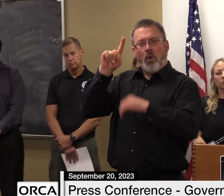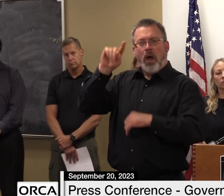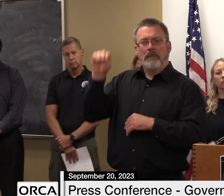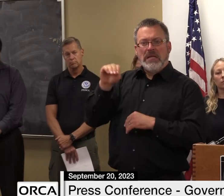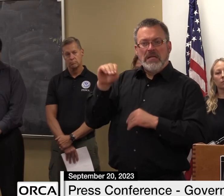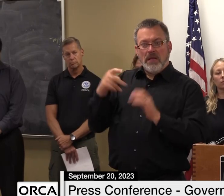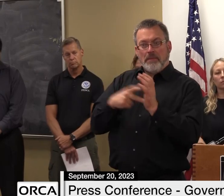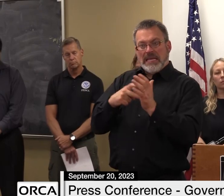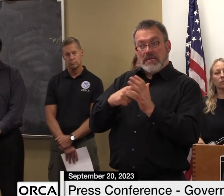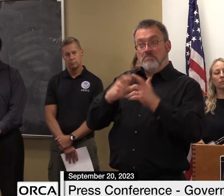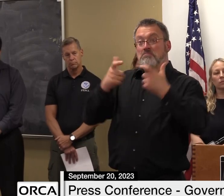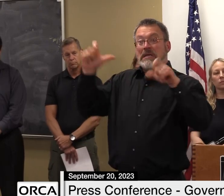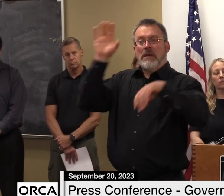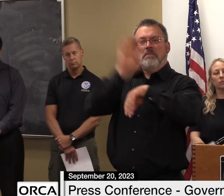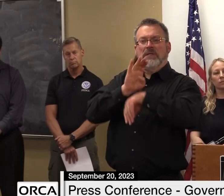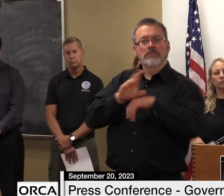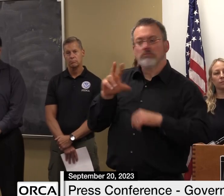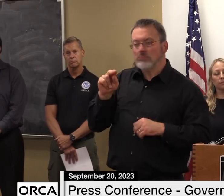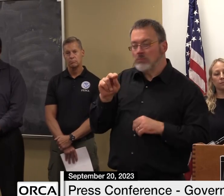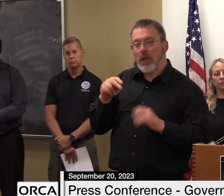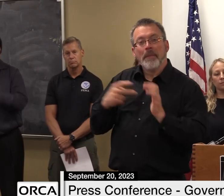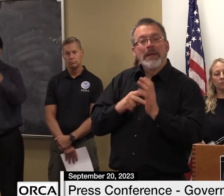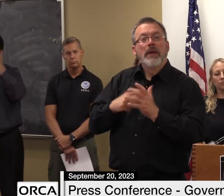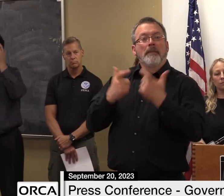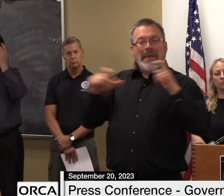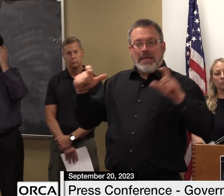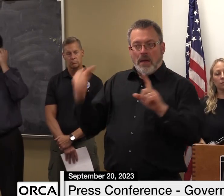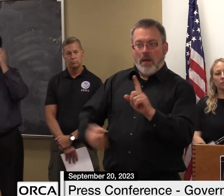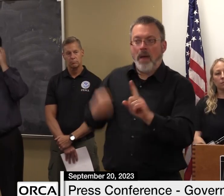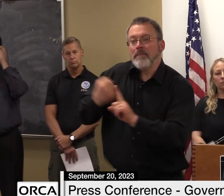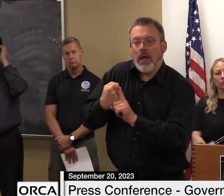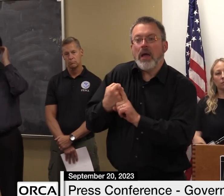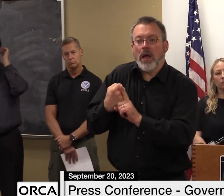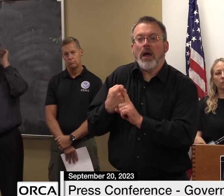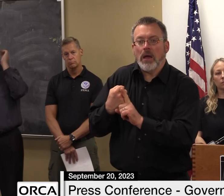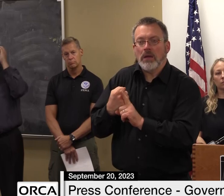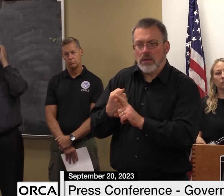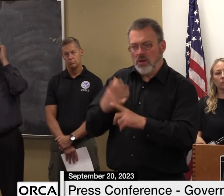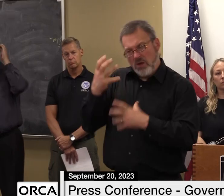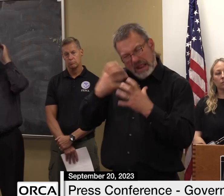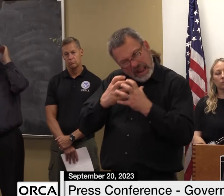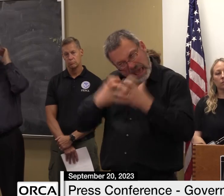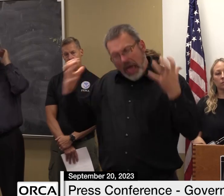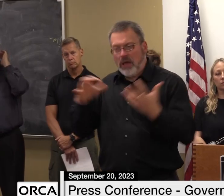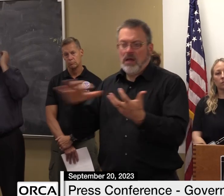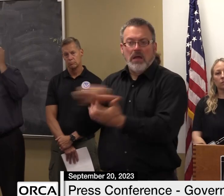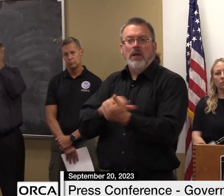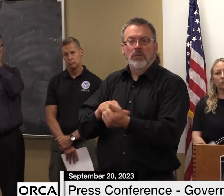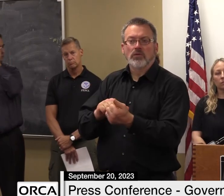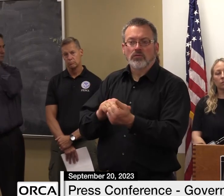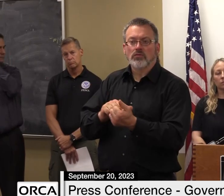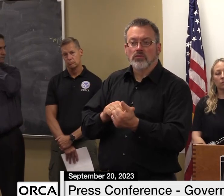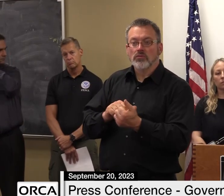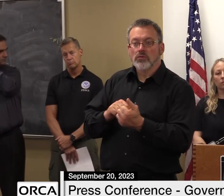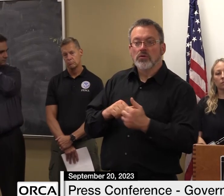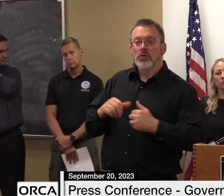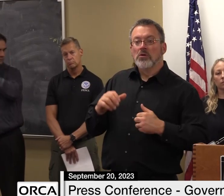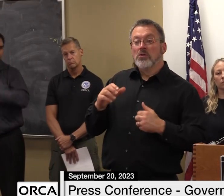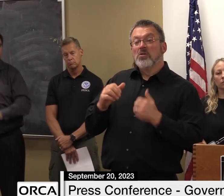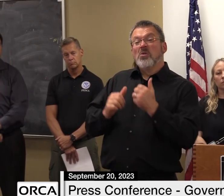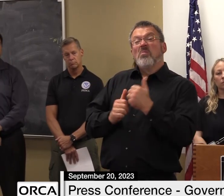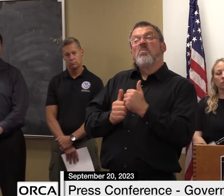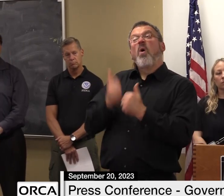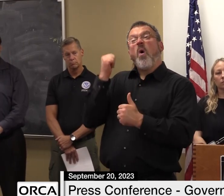damage. The rest, most of the applicants are in the from $0 to $250,000 worth of damage.